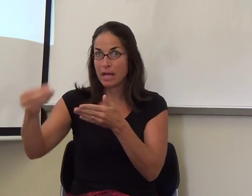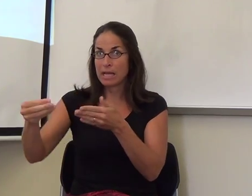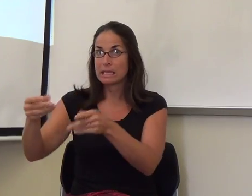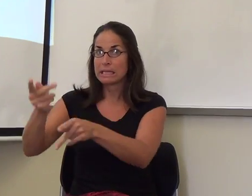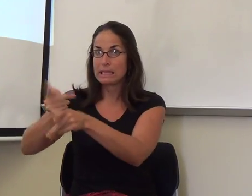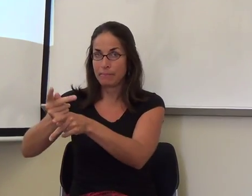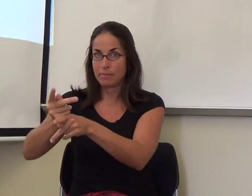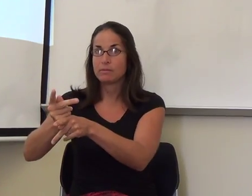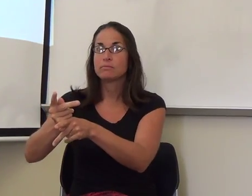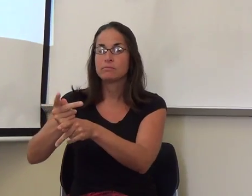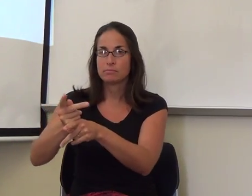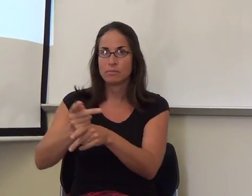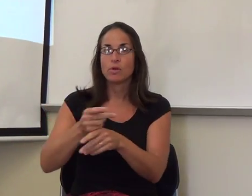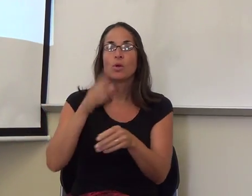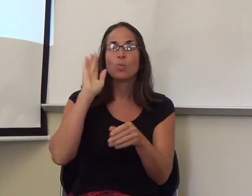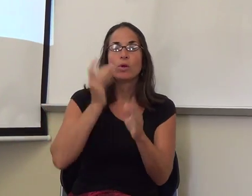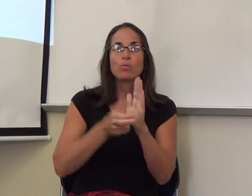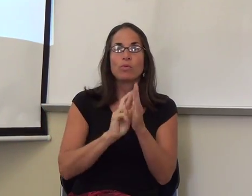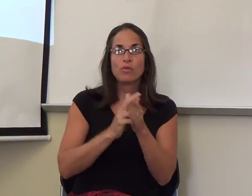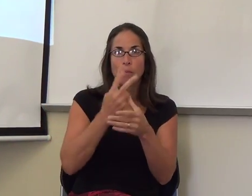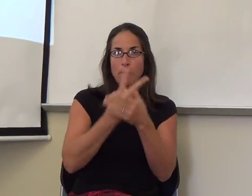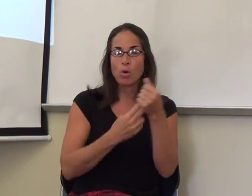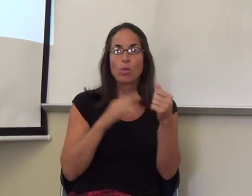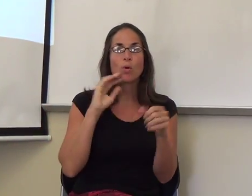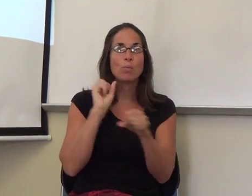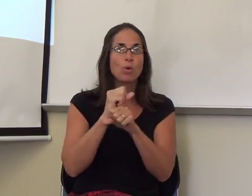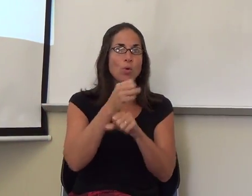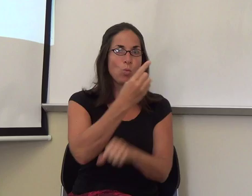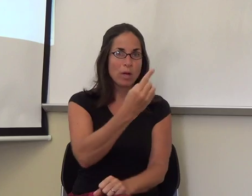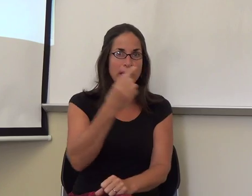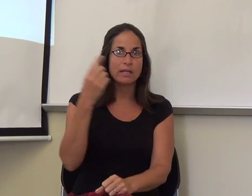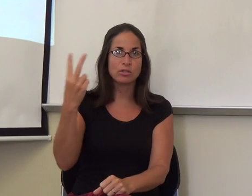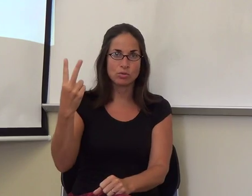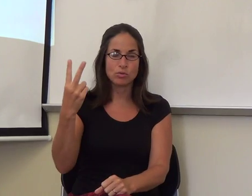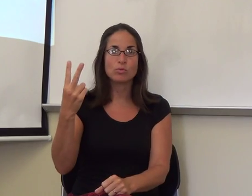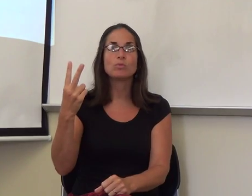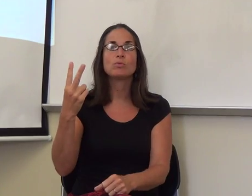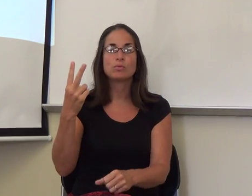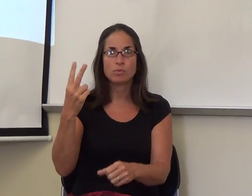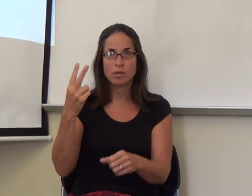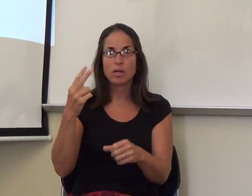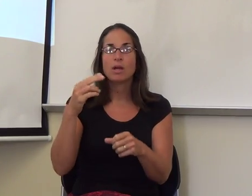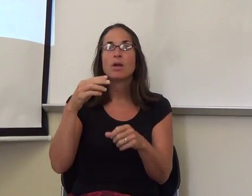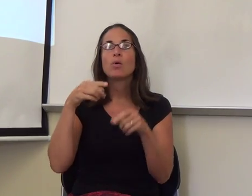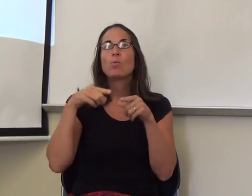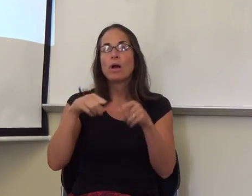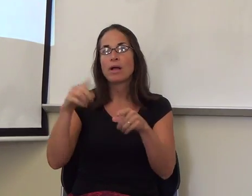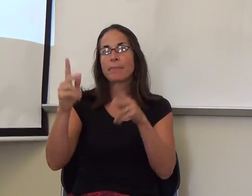go over both homework 1 and 2 as we will come in and out of the reading center on next